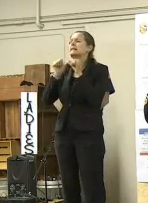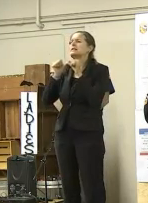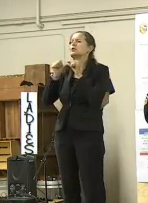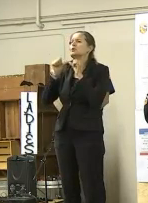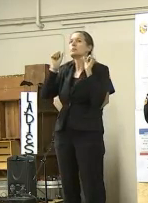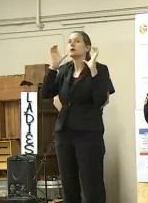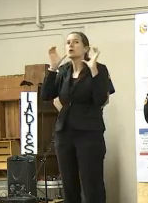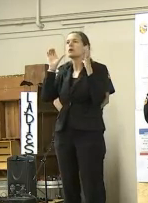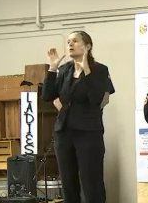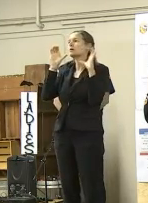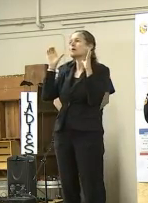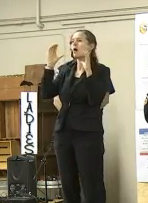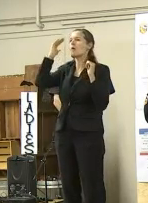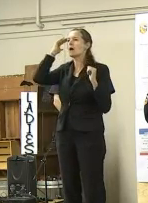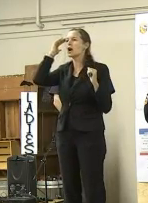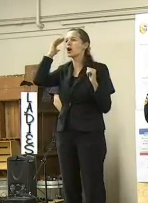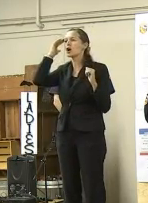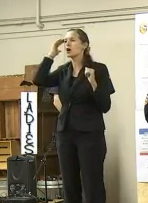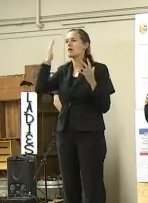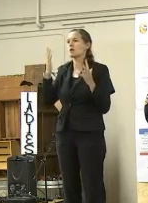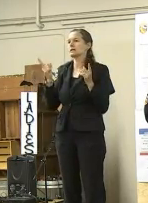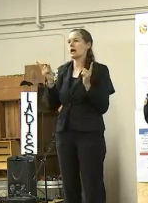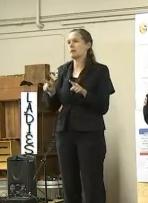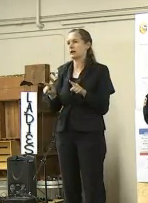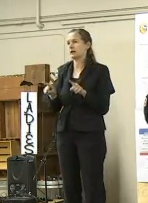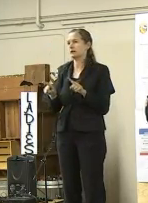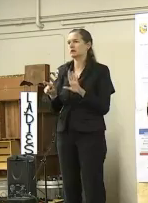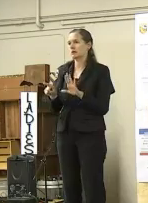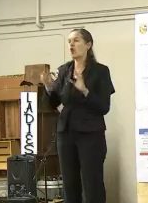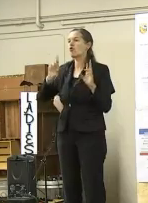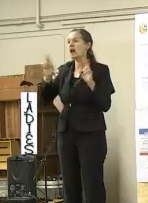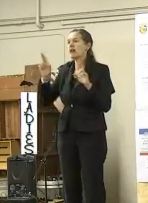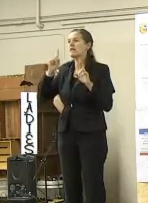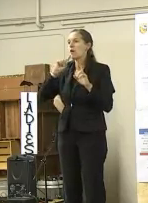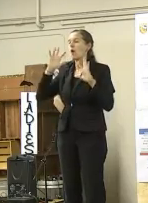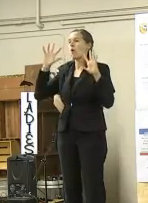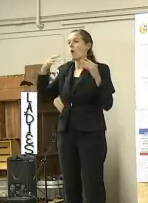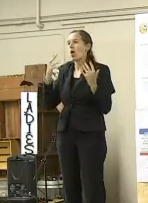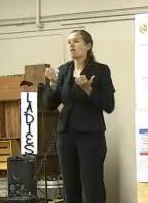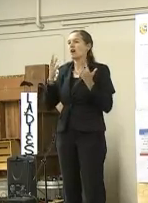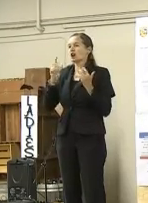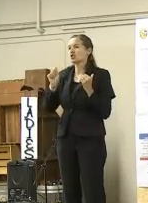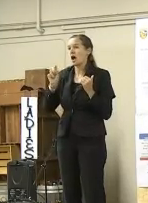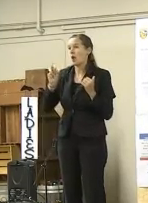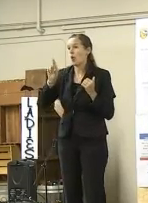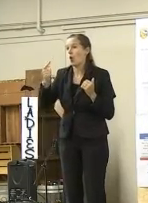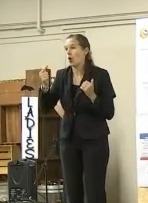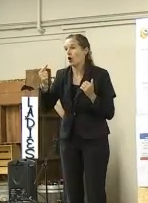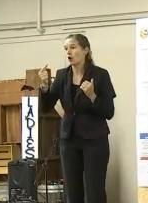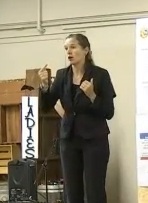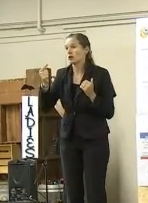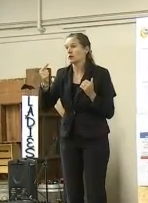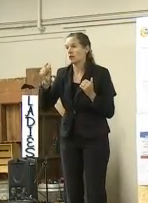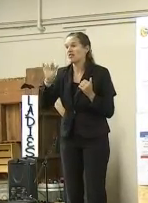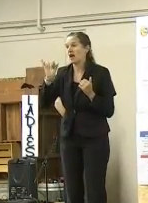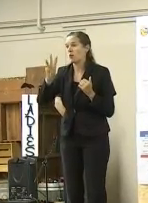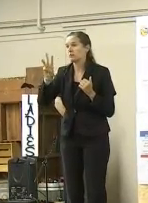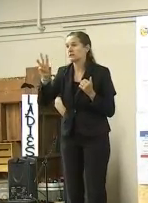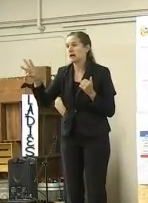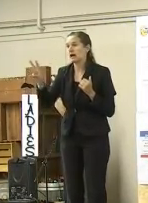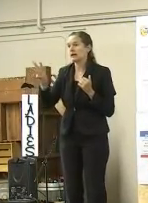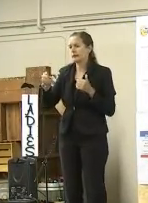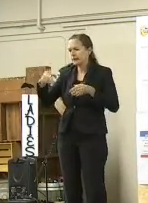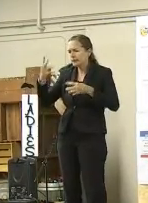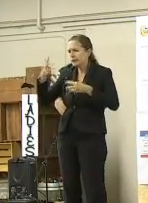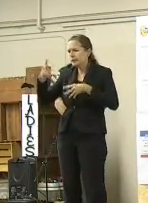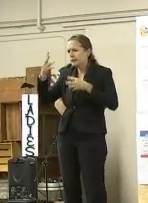aware. I asked, and I'm going to say it again, readyforwildfire.org is a great place for you to find information on